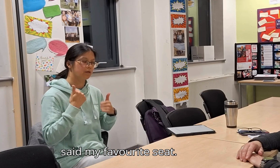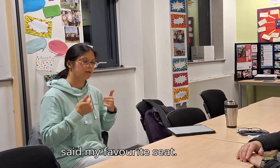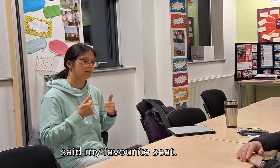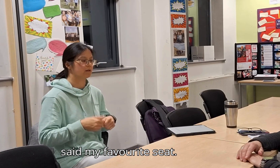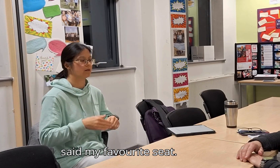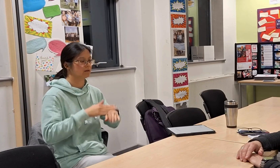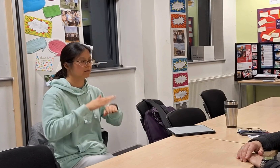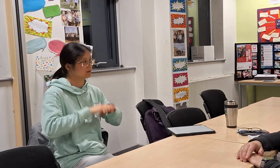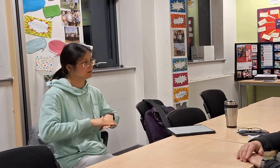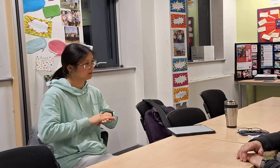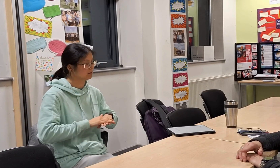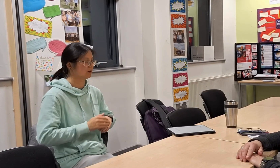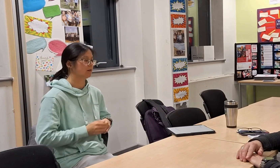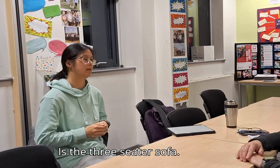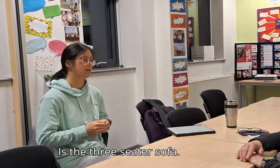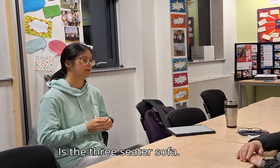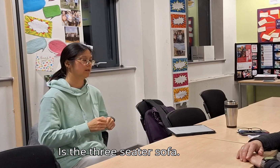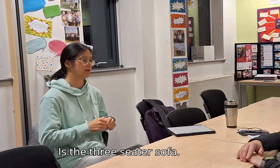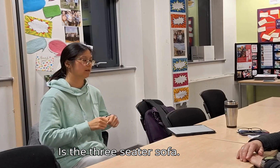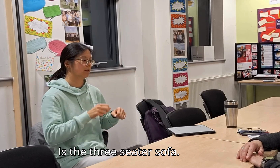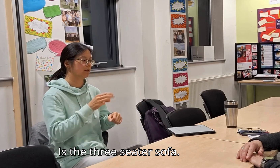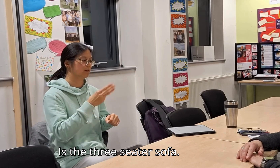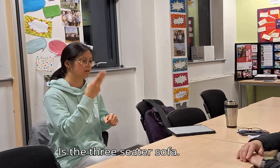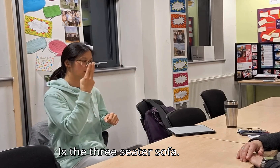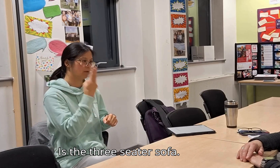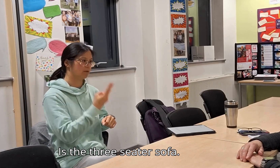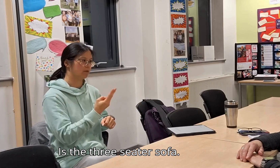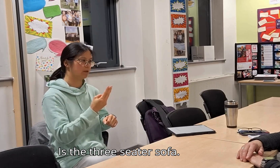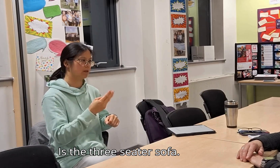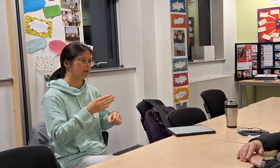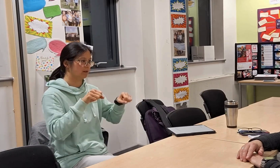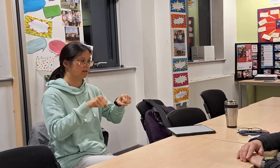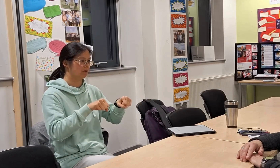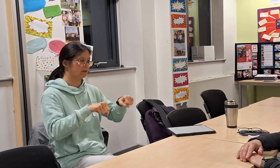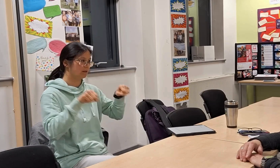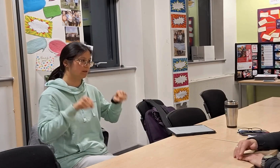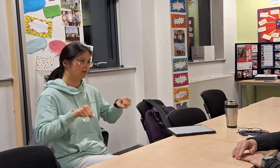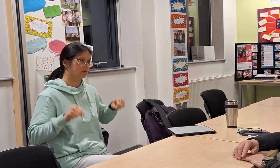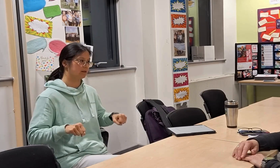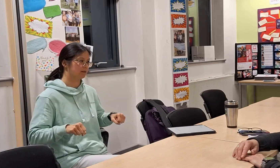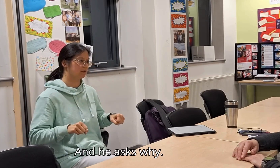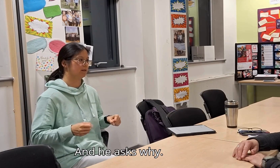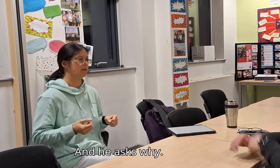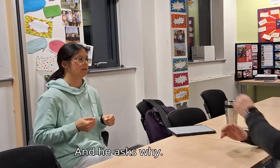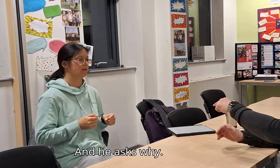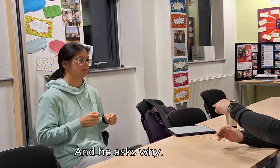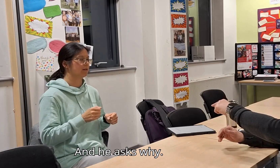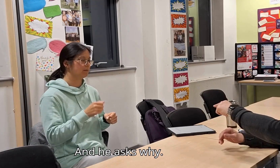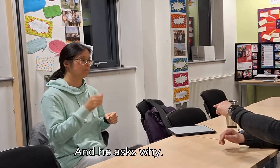seat is the three-seater sofa. And he asks, why?